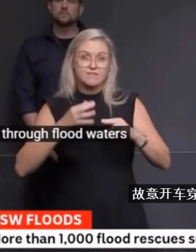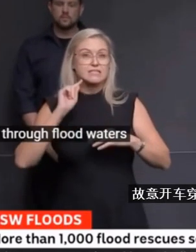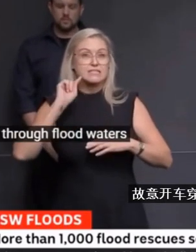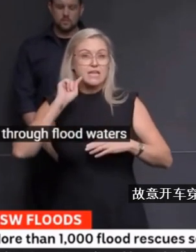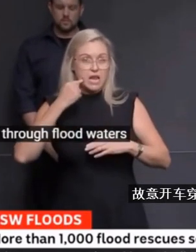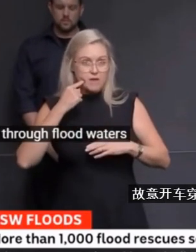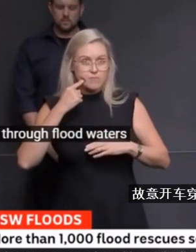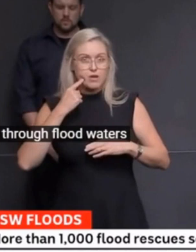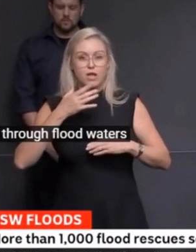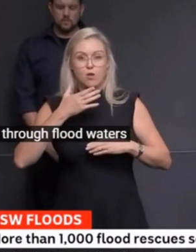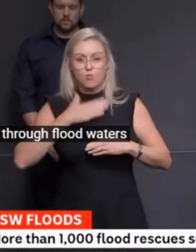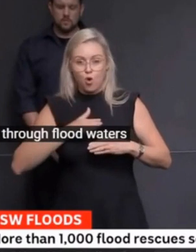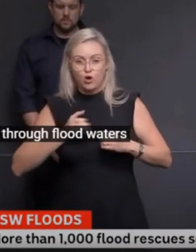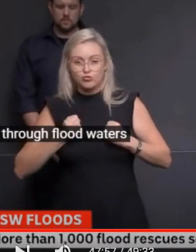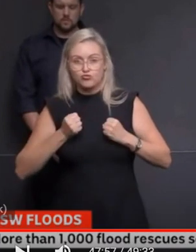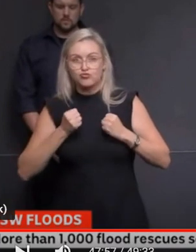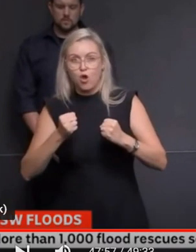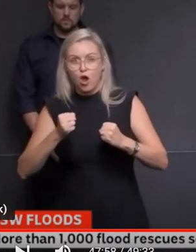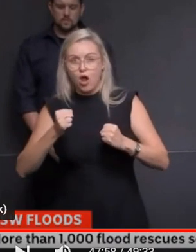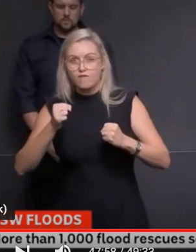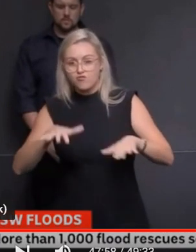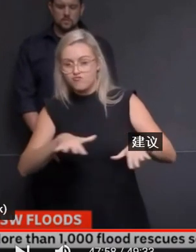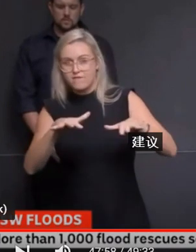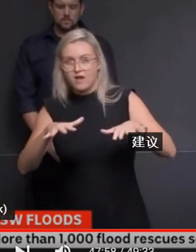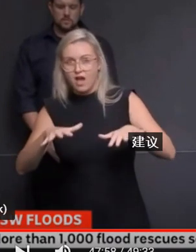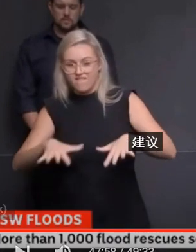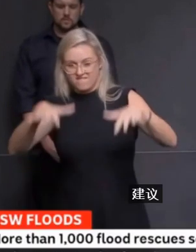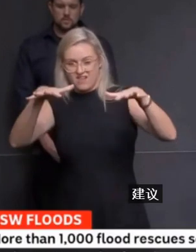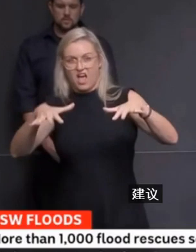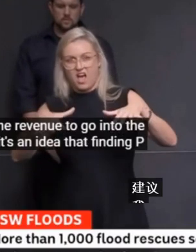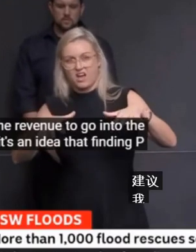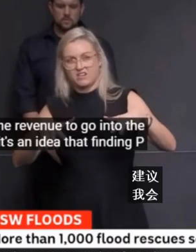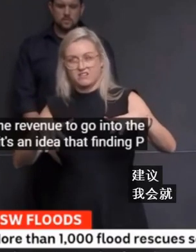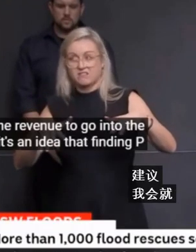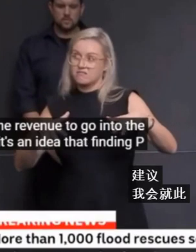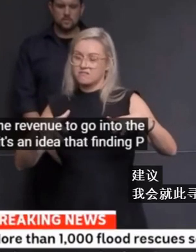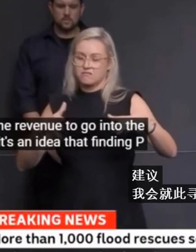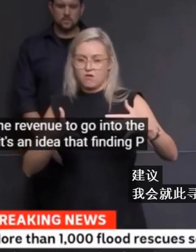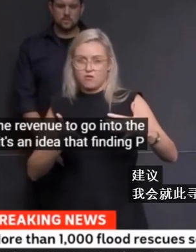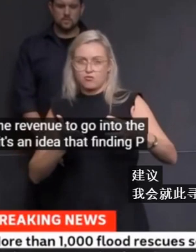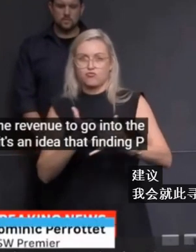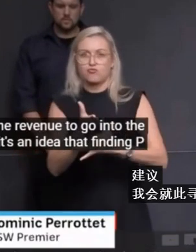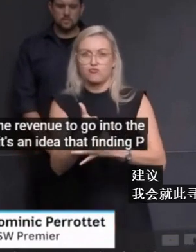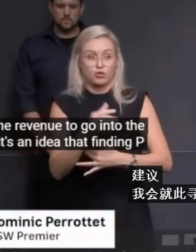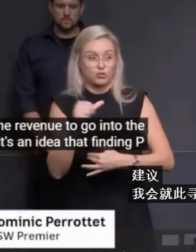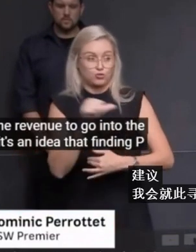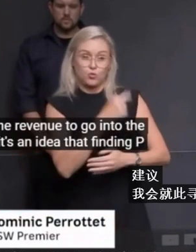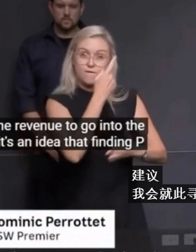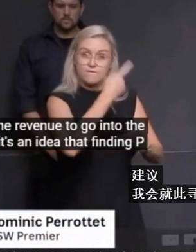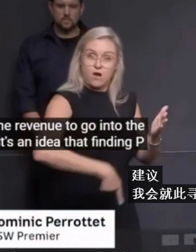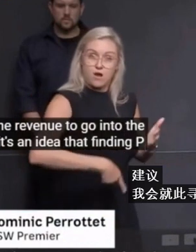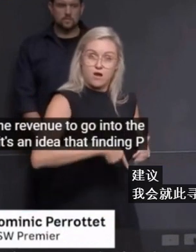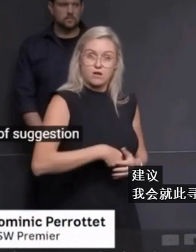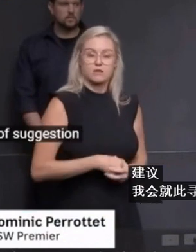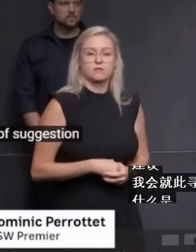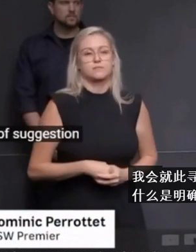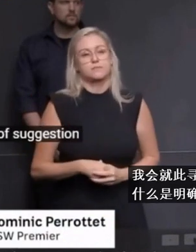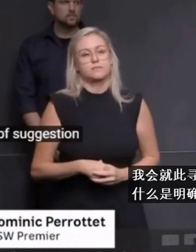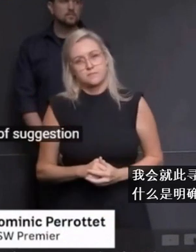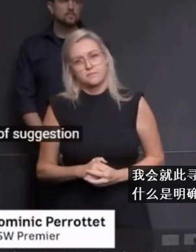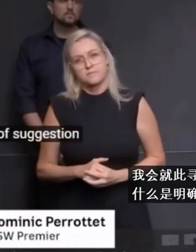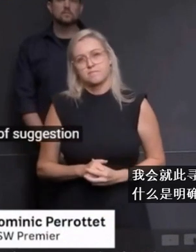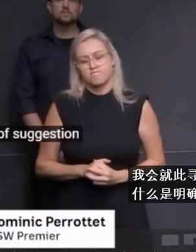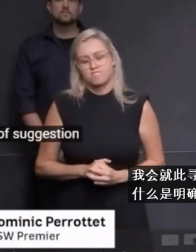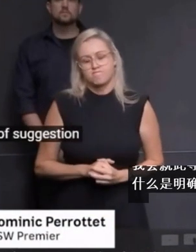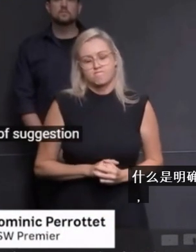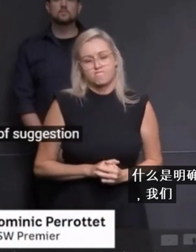revenue to go to the SES? It's an idea that one MP is sort of suggesting. I'll seek advice on that. What is